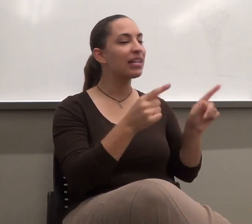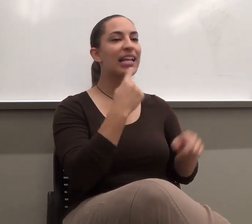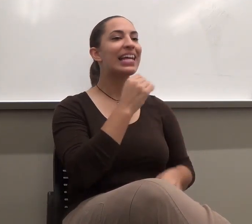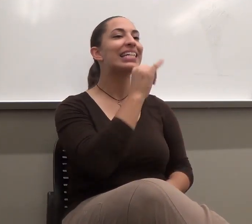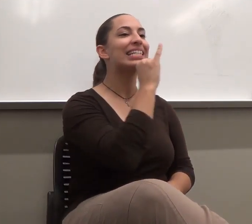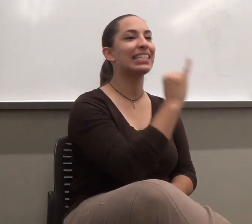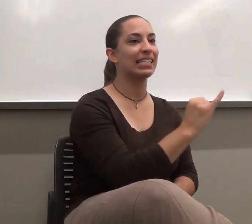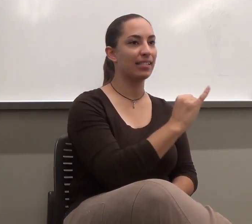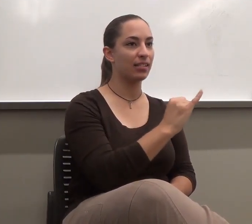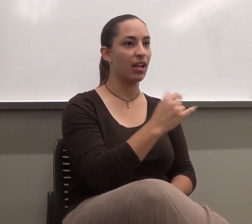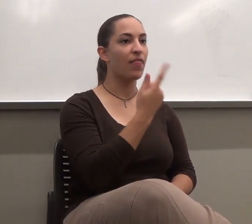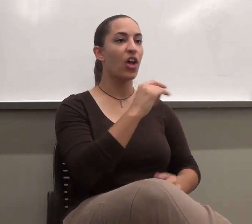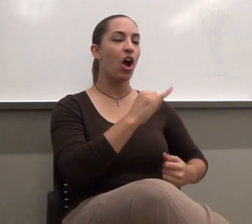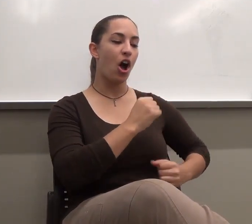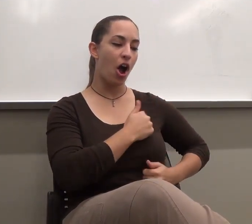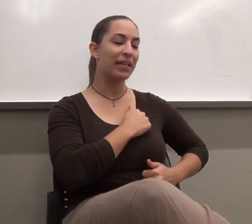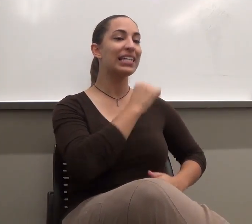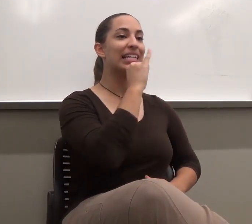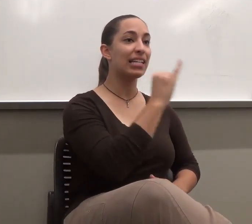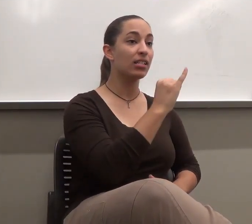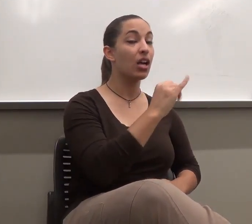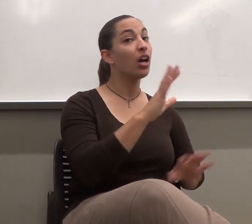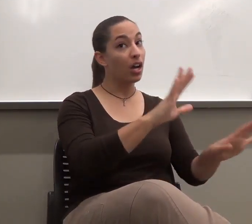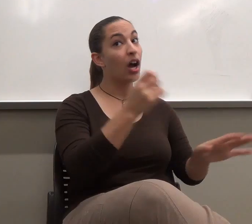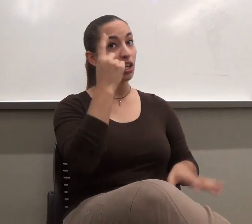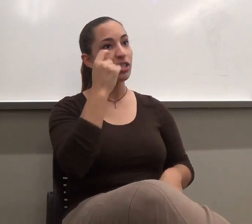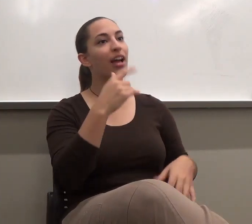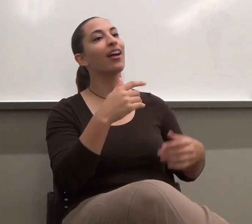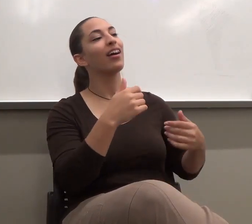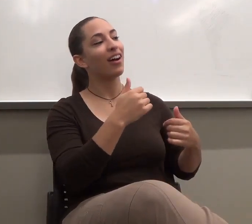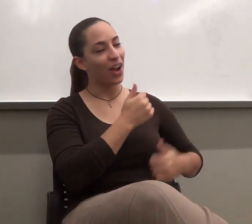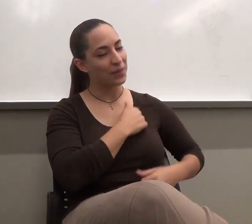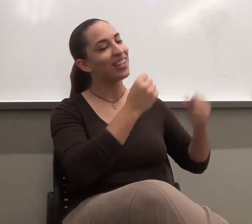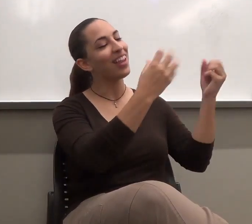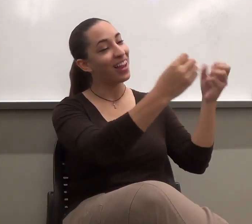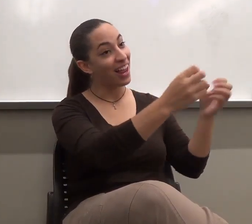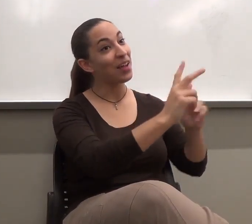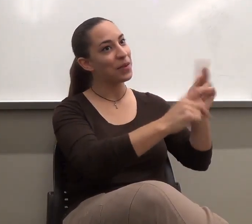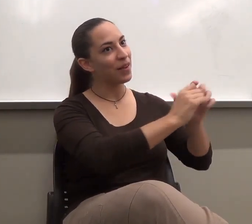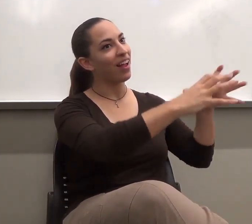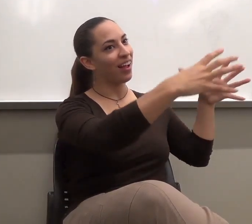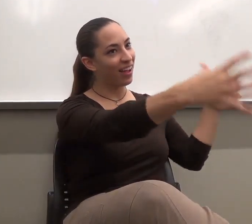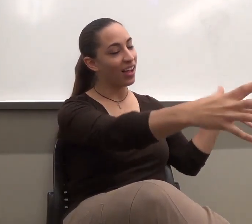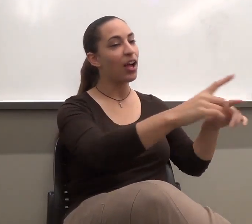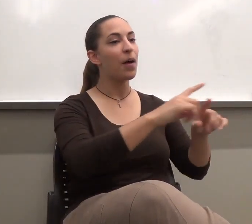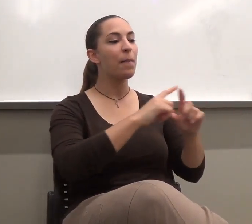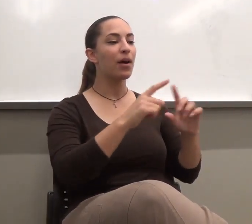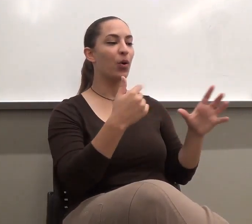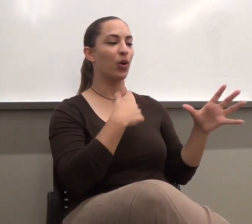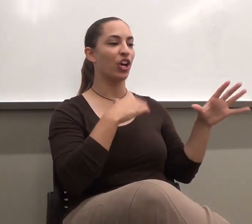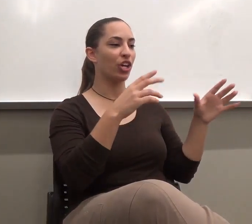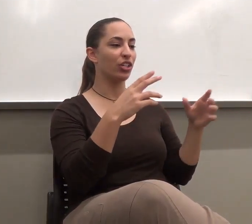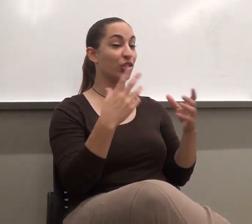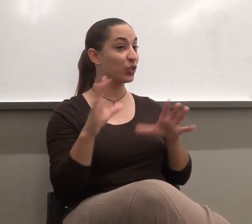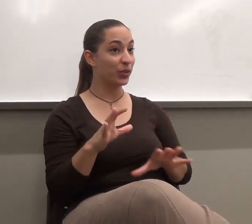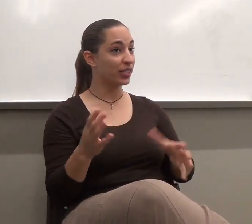Even though we know that the Army represents a whole lot of people, right? Okay, so what we're doing is